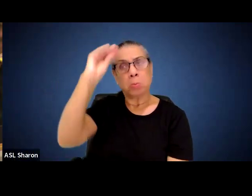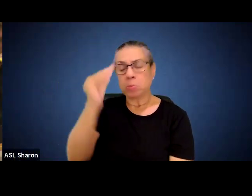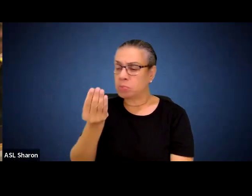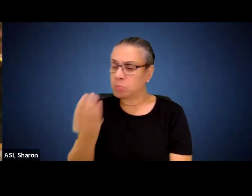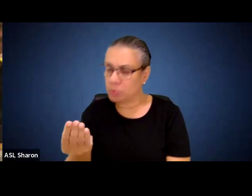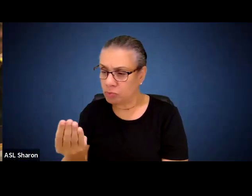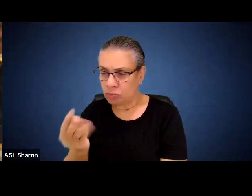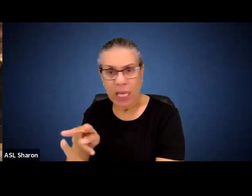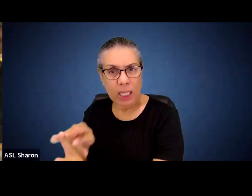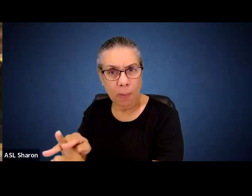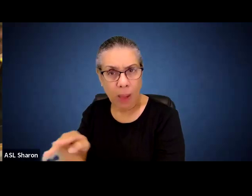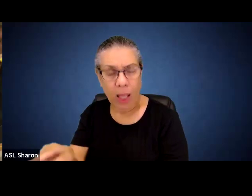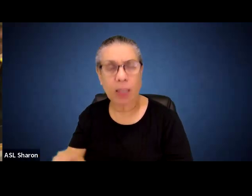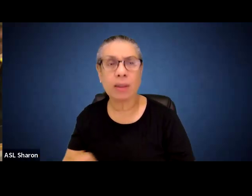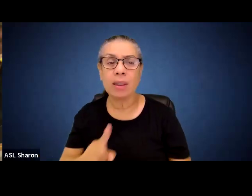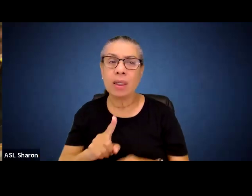What you suggest is that